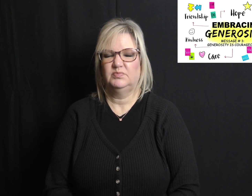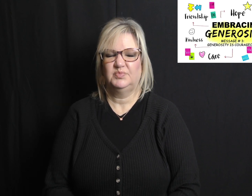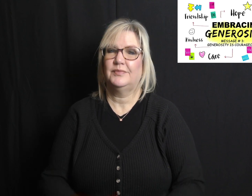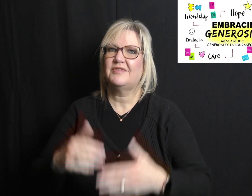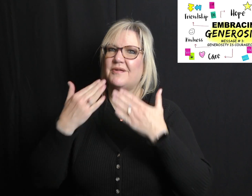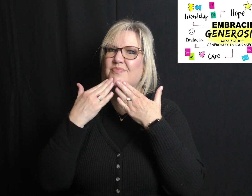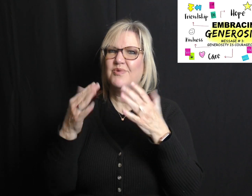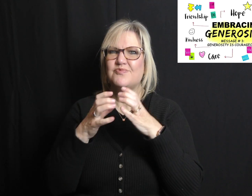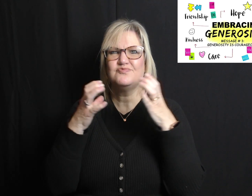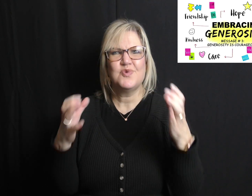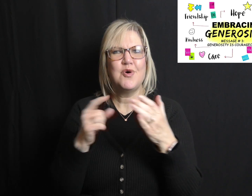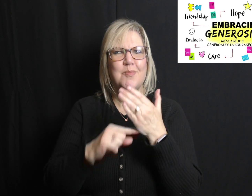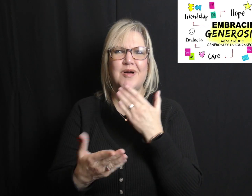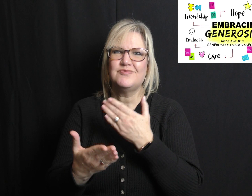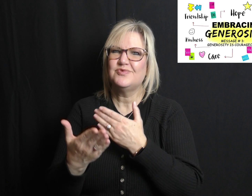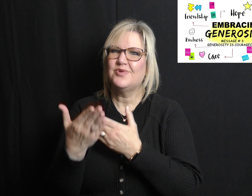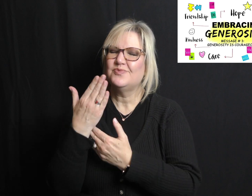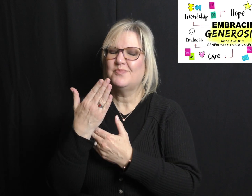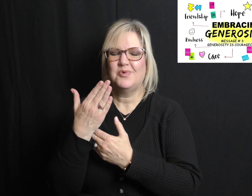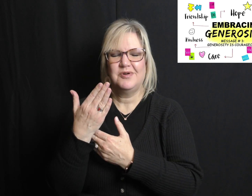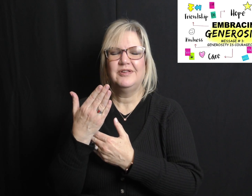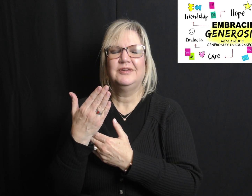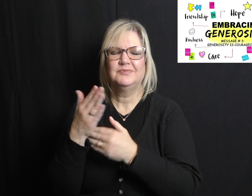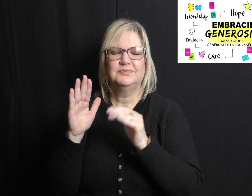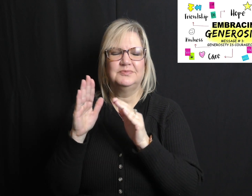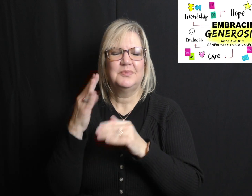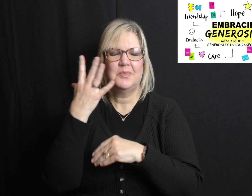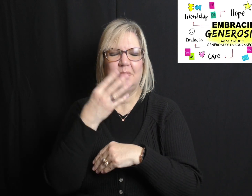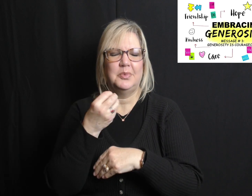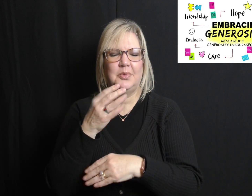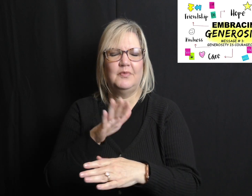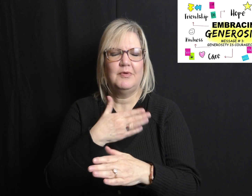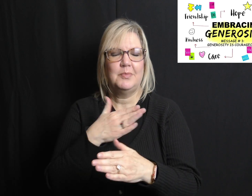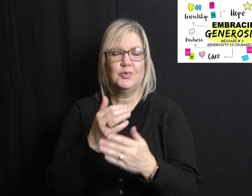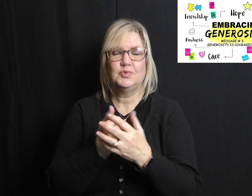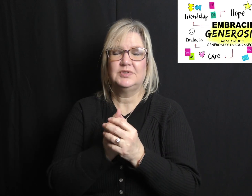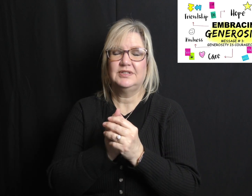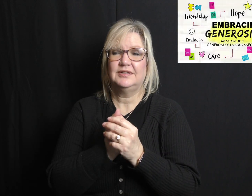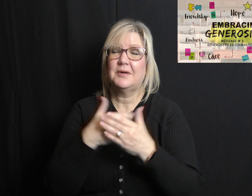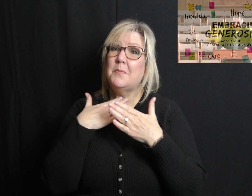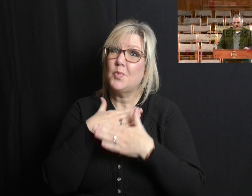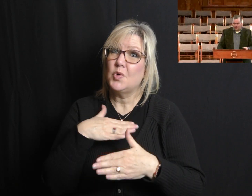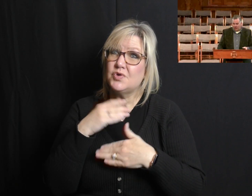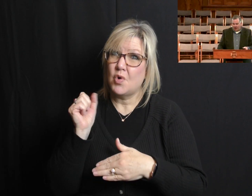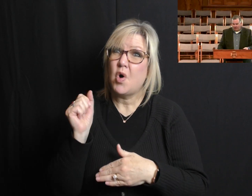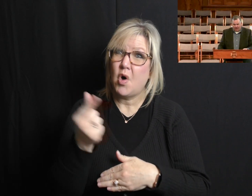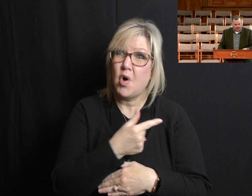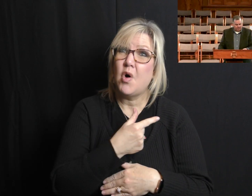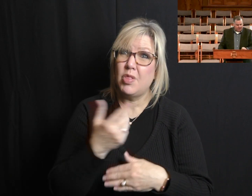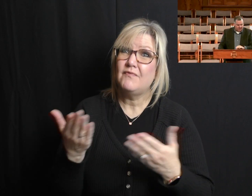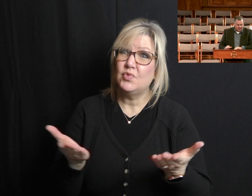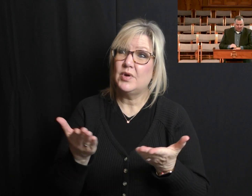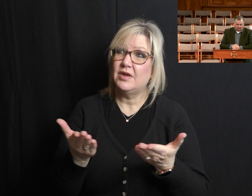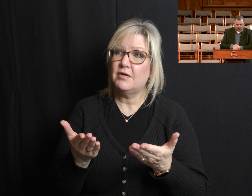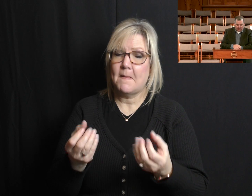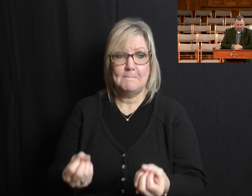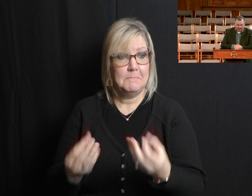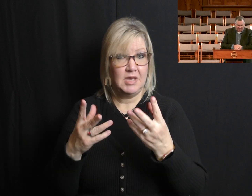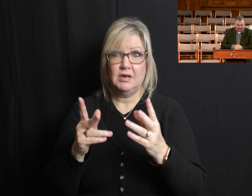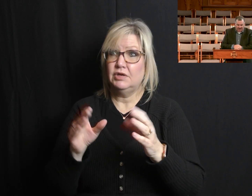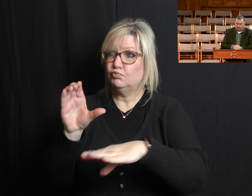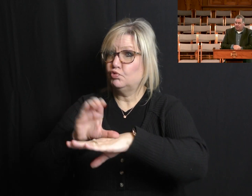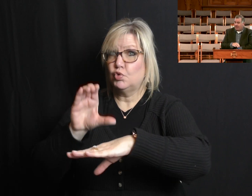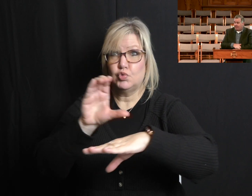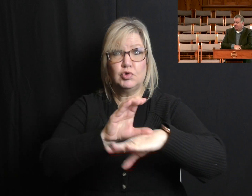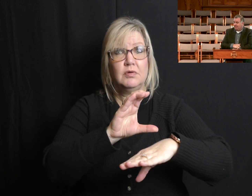Thank you so much this morning, choir, congregation. Appreciate all of you being here this morning. I know there's lots of places around our county. Folks just simply